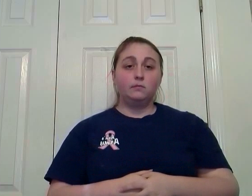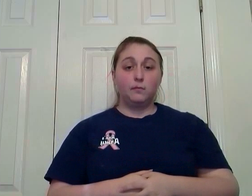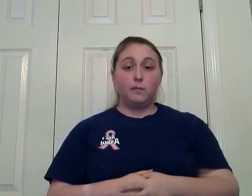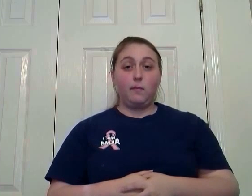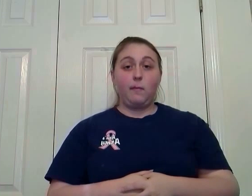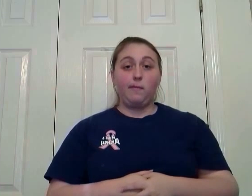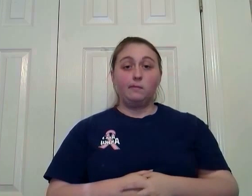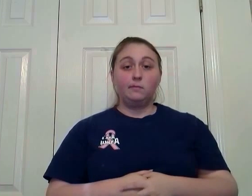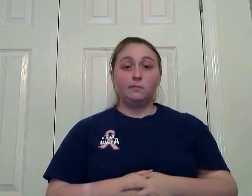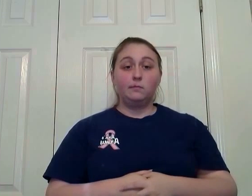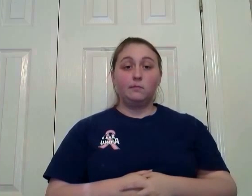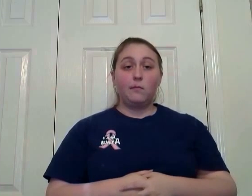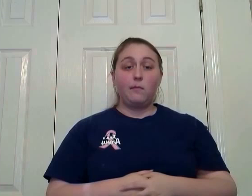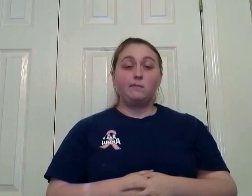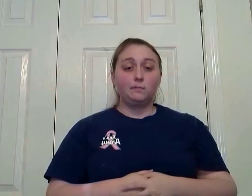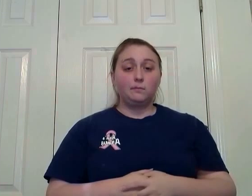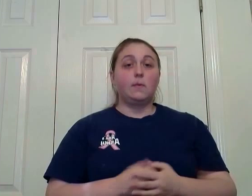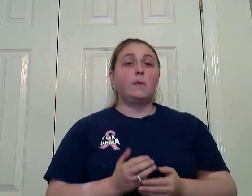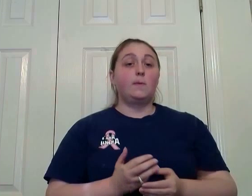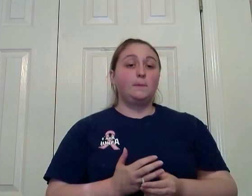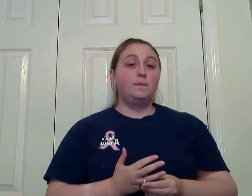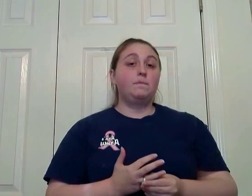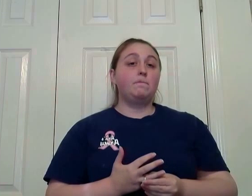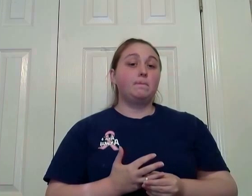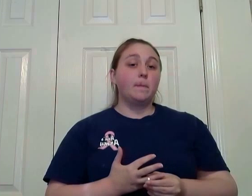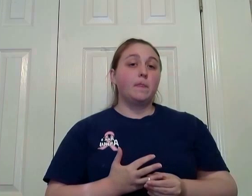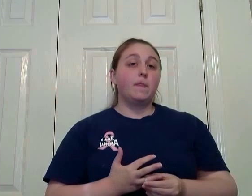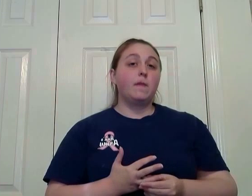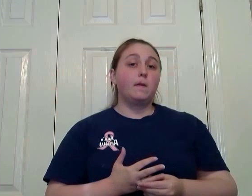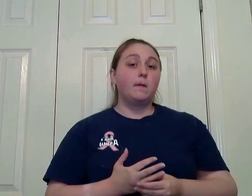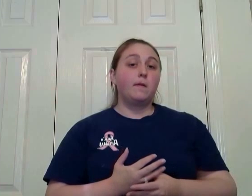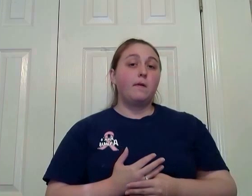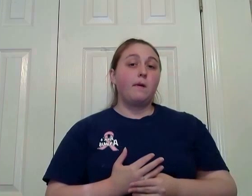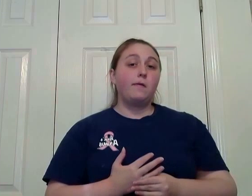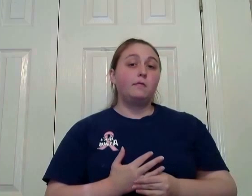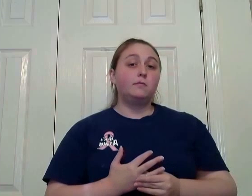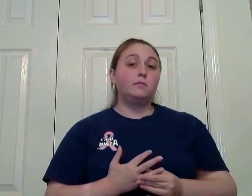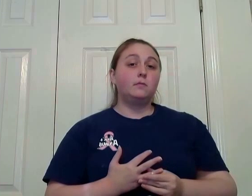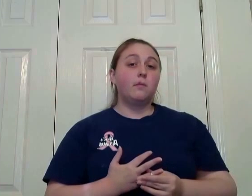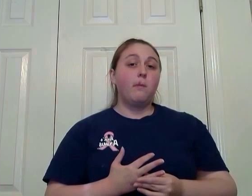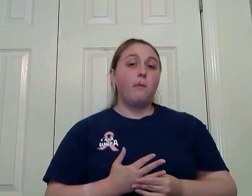Are all things that one should know to make sailing pleasurable